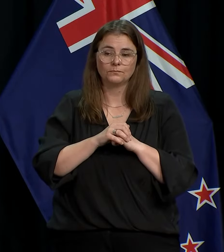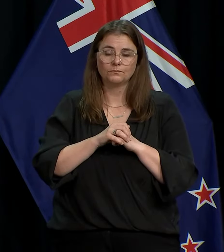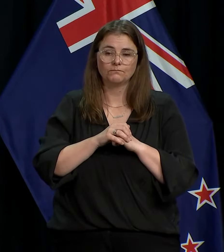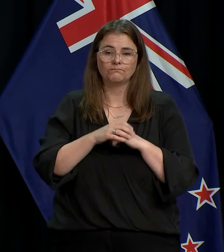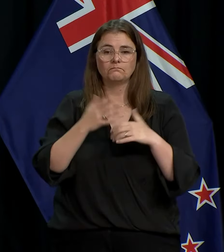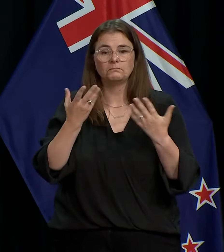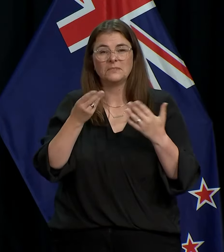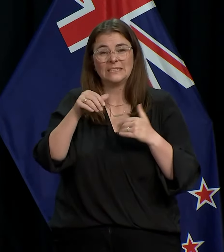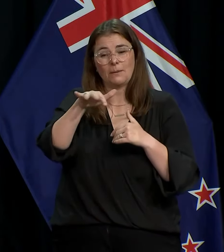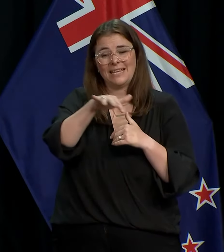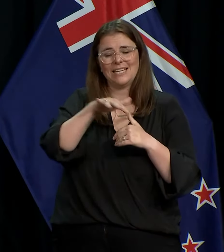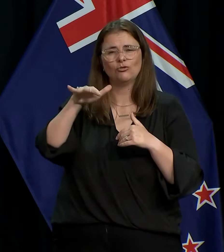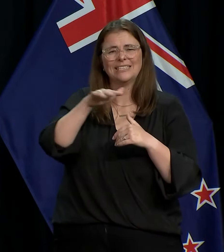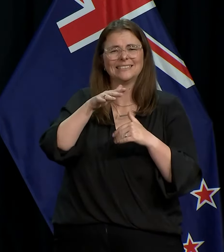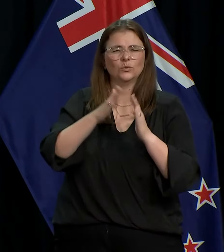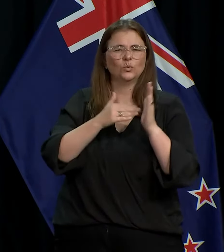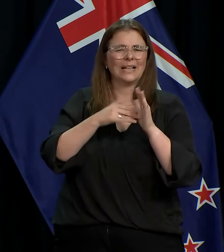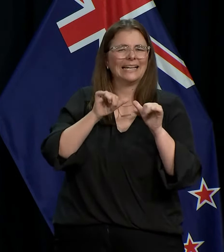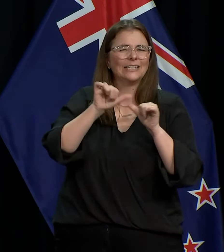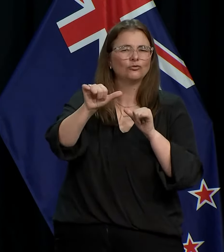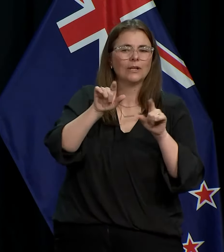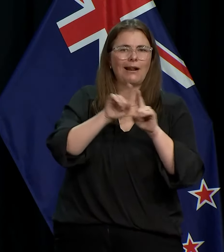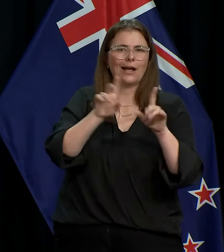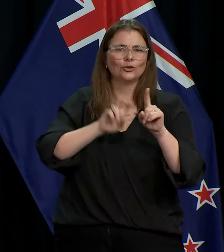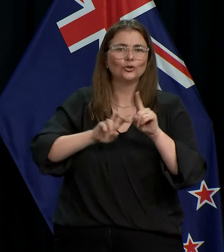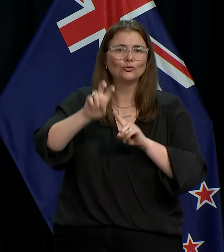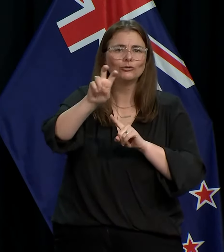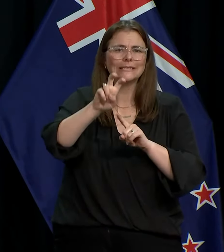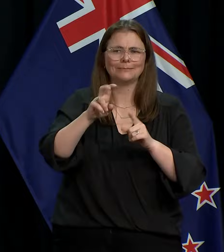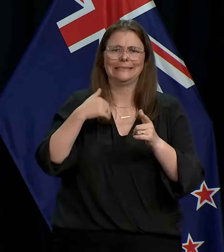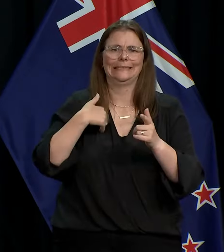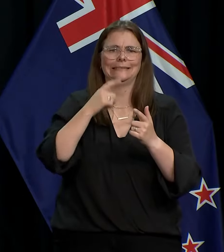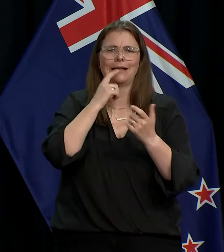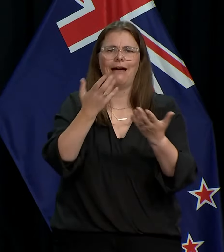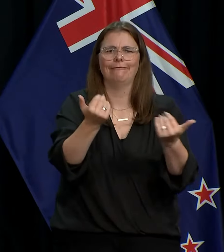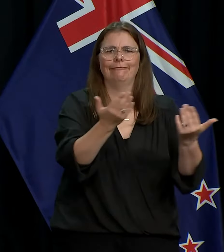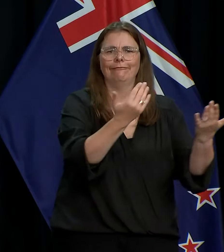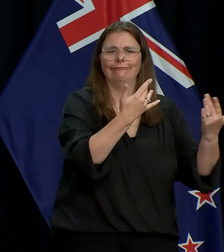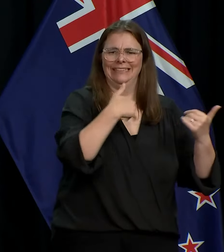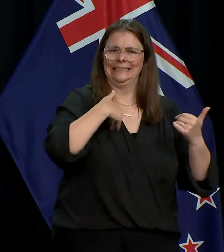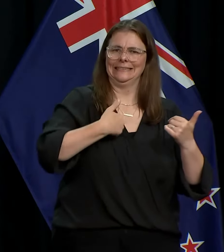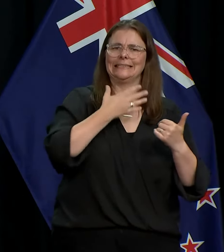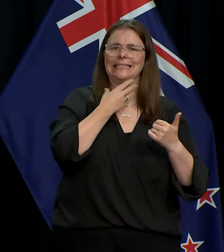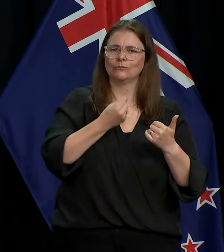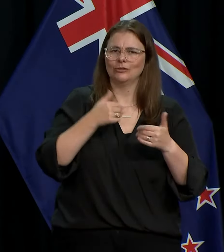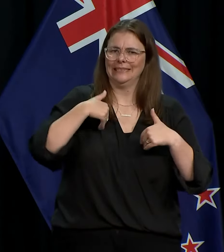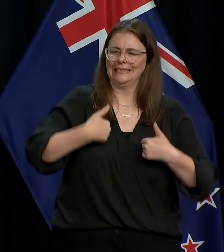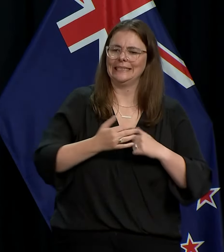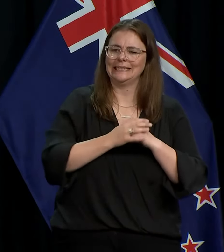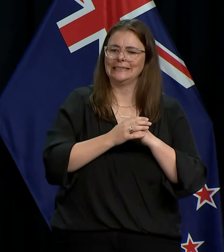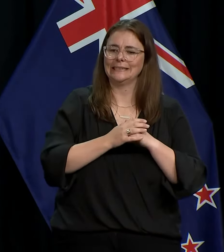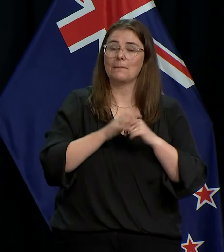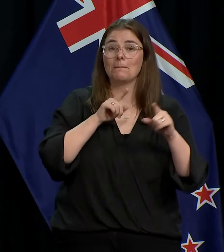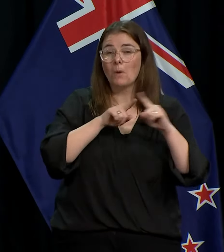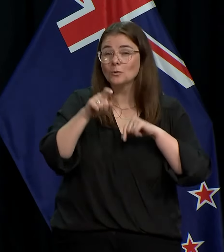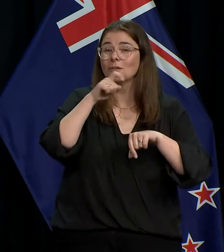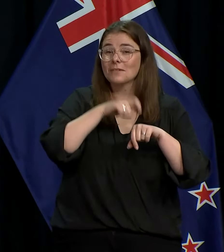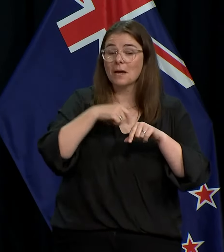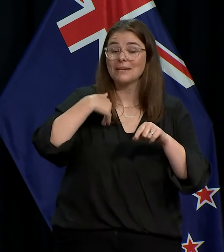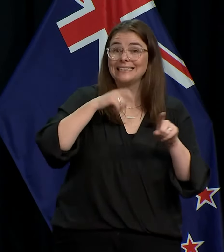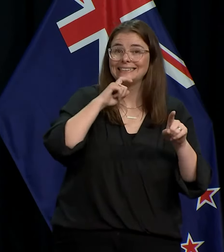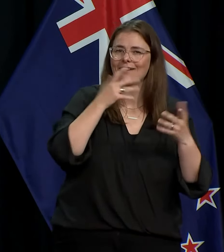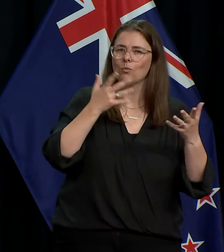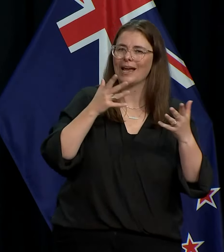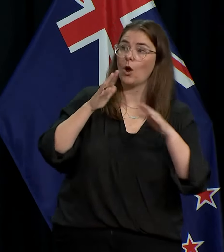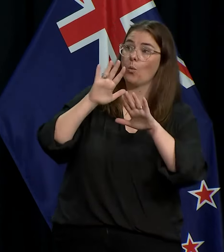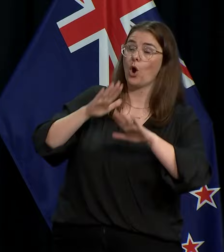instance tourism, who are facing immediate employment needs. And one of the traditional areas we've often filled some of those needs have been working